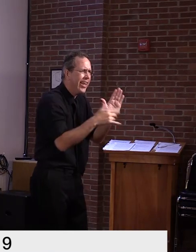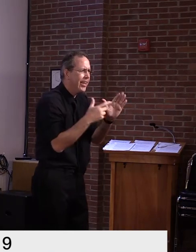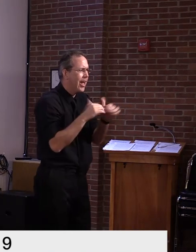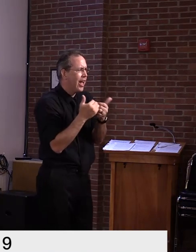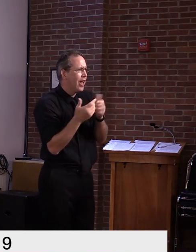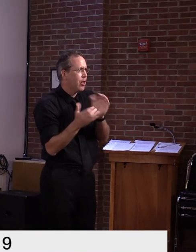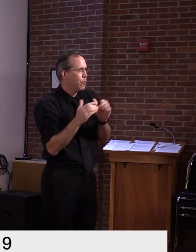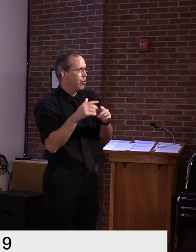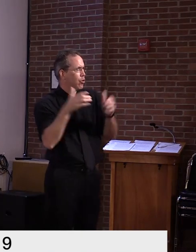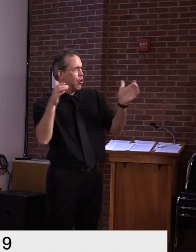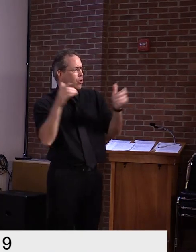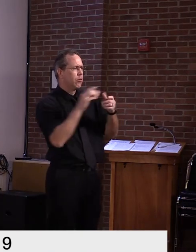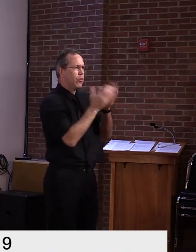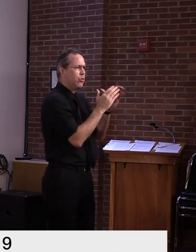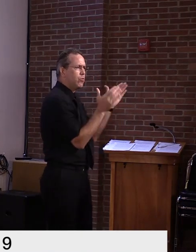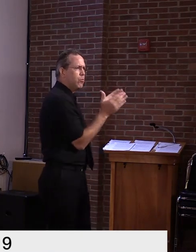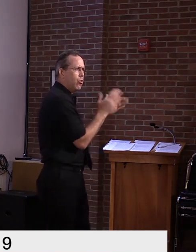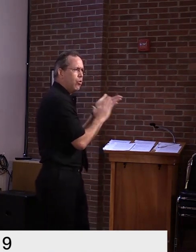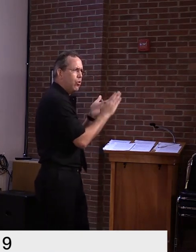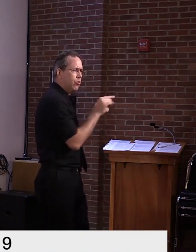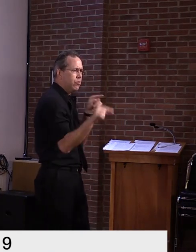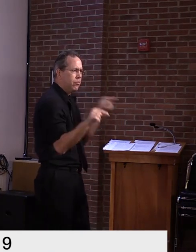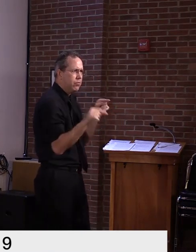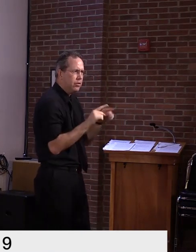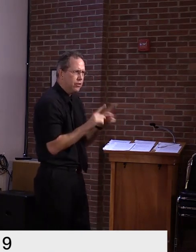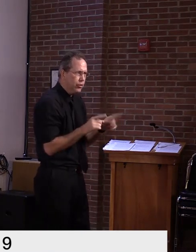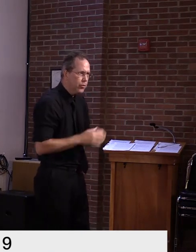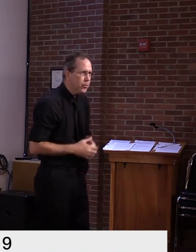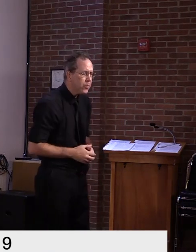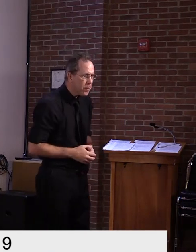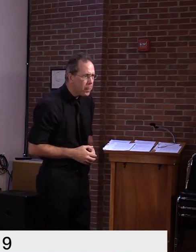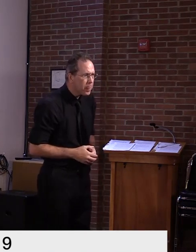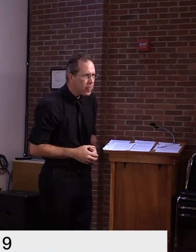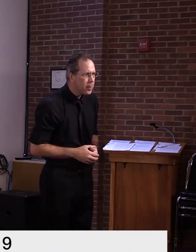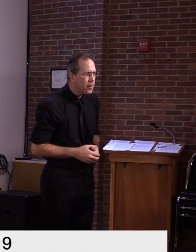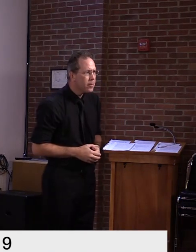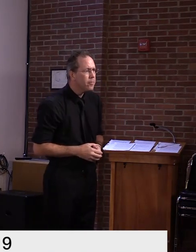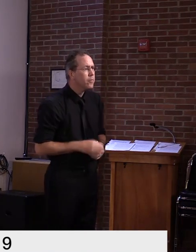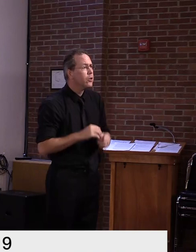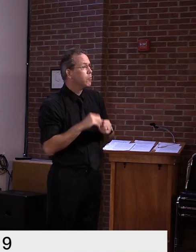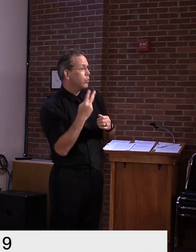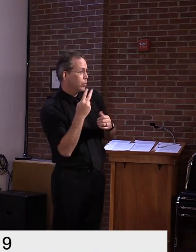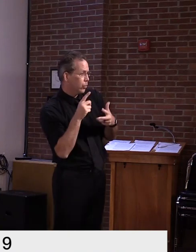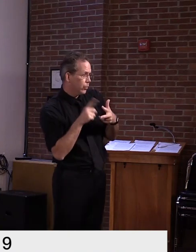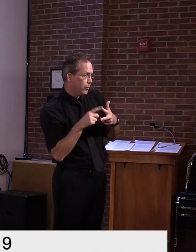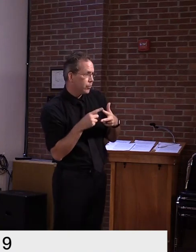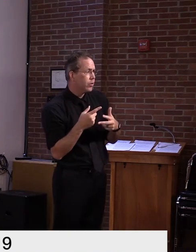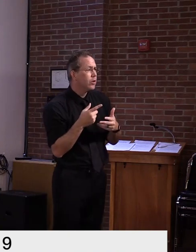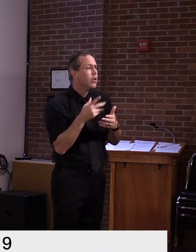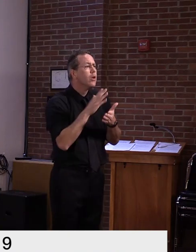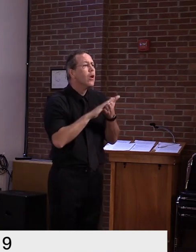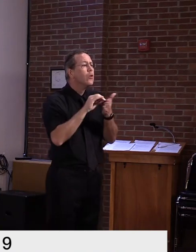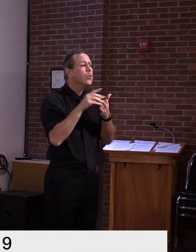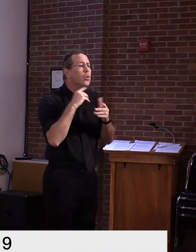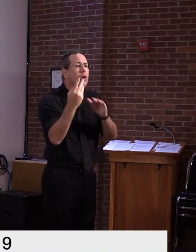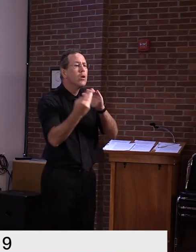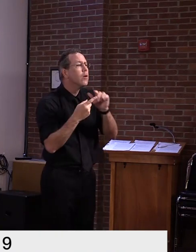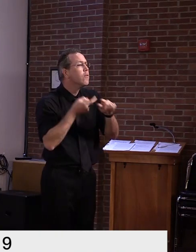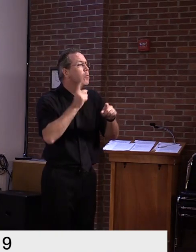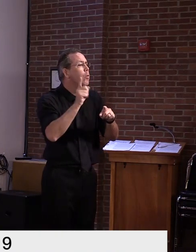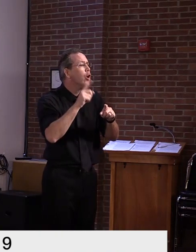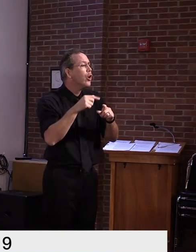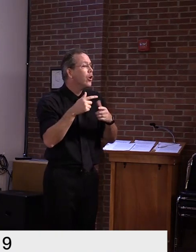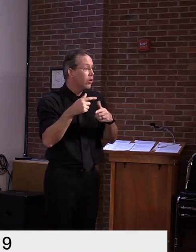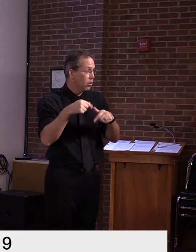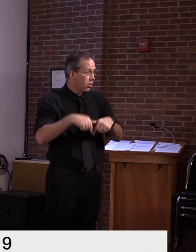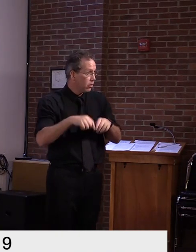plays into Vermont's benefit. Looking at the prevalence of where the students are coming from, whether that's where the campus is located or the prevalence of the